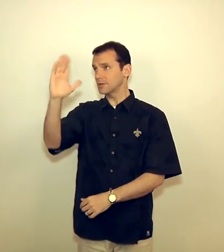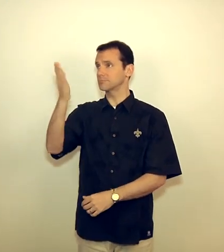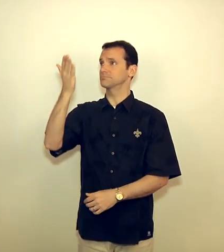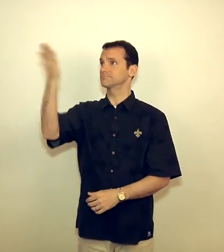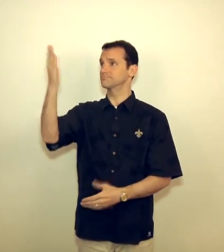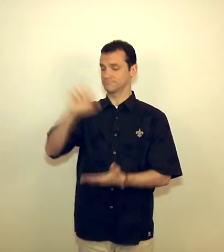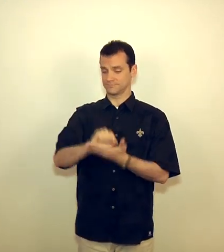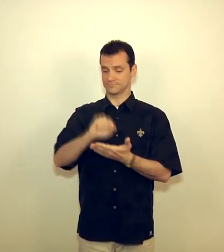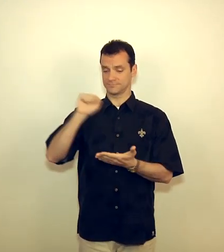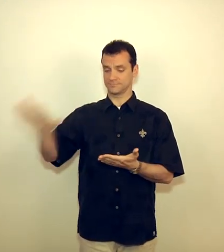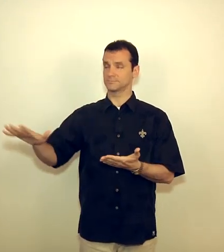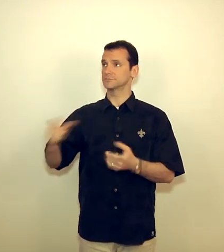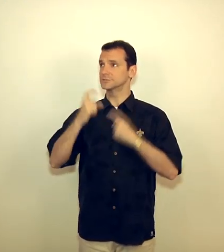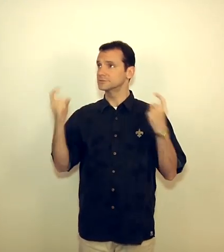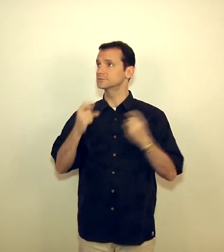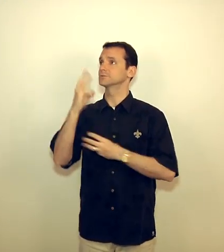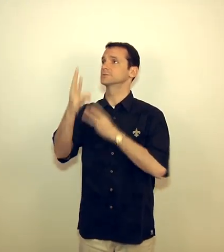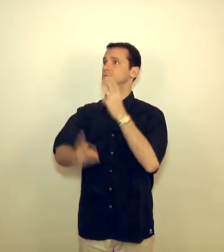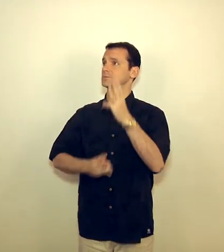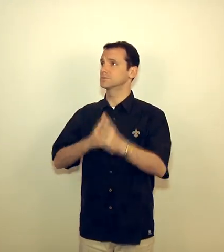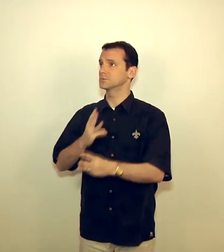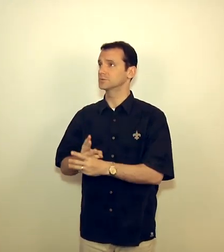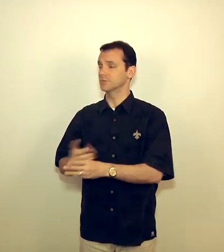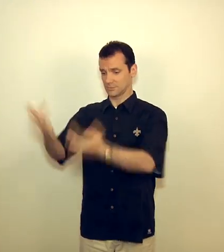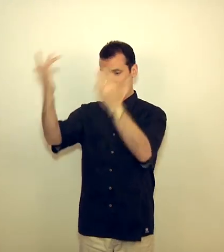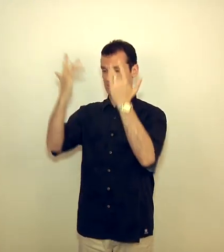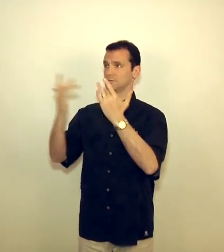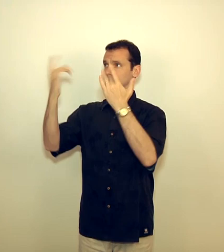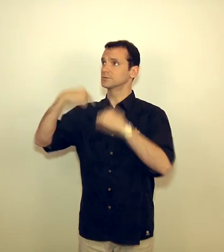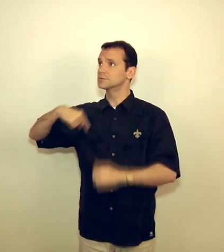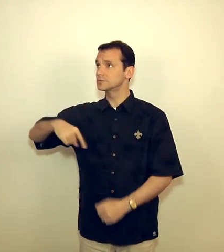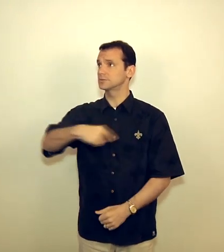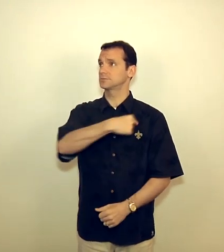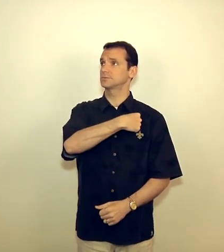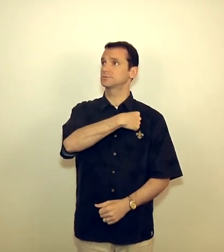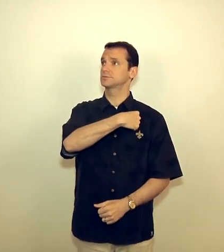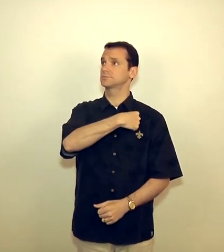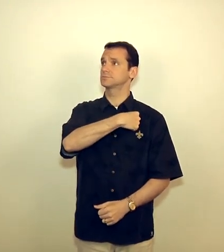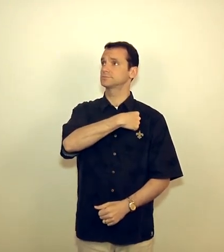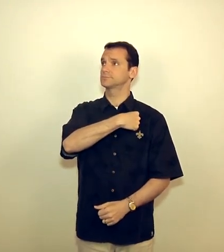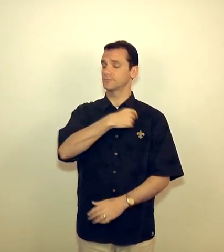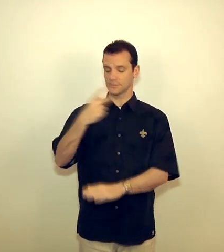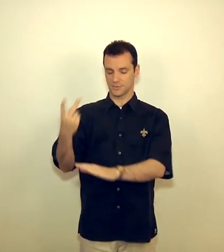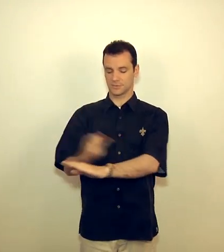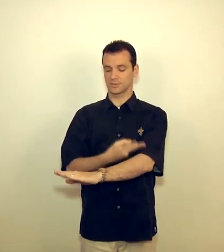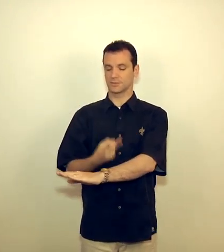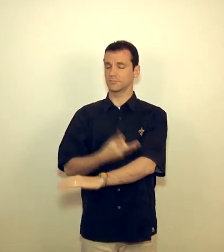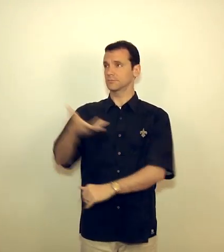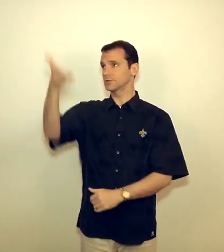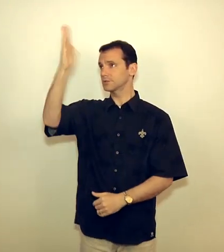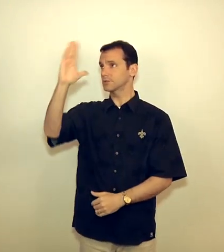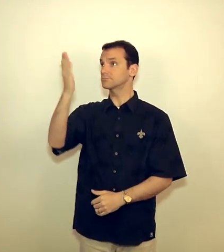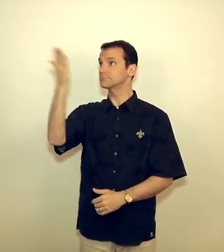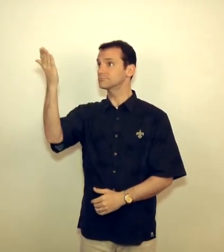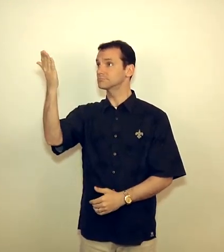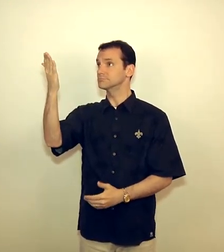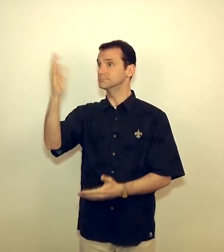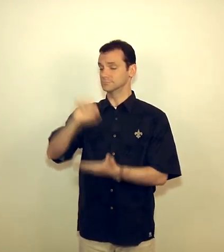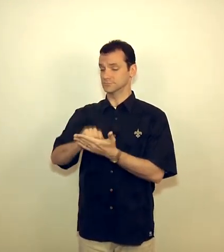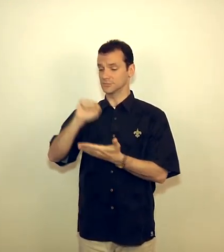Lamb of God, you take away the sins of the world, have mercy on us. Lamb of God,